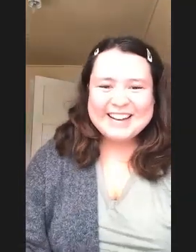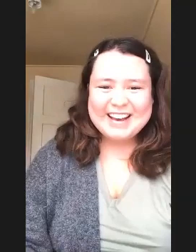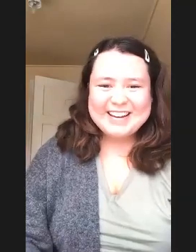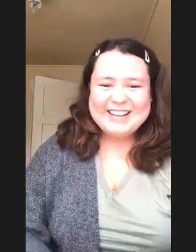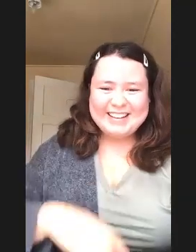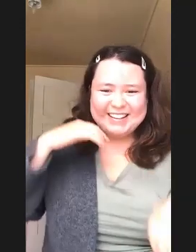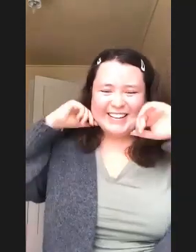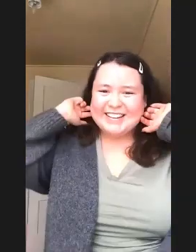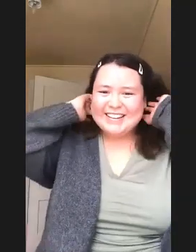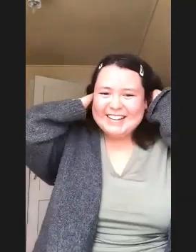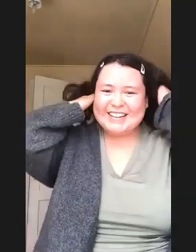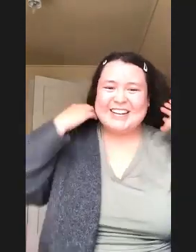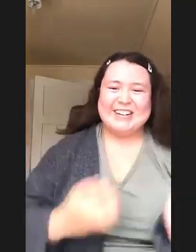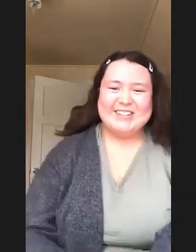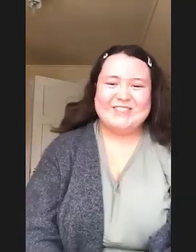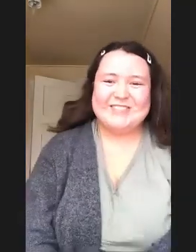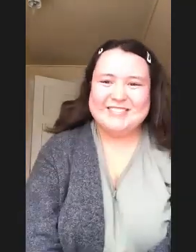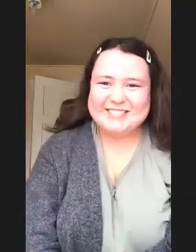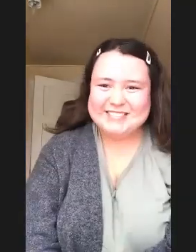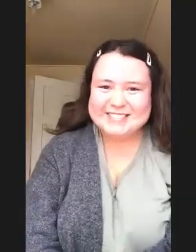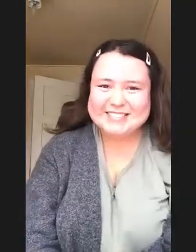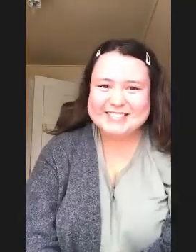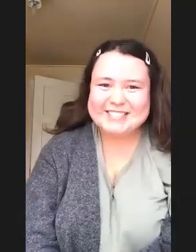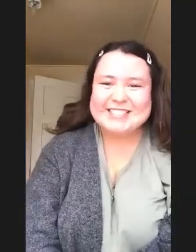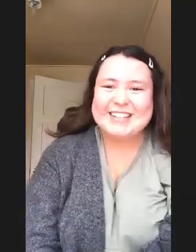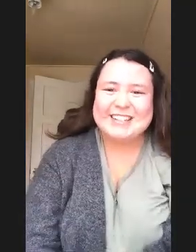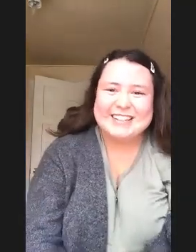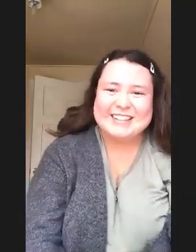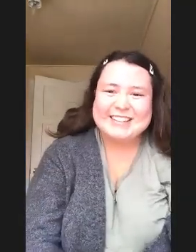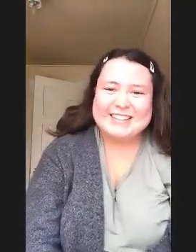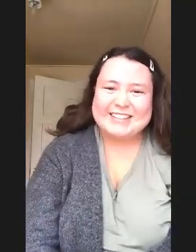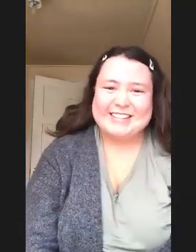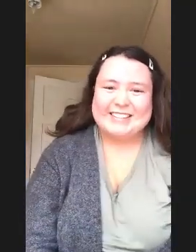Yeah. Oh, the alphabet backwards. But yeah. Right?